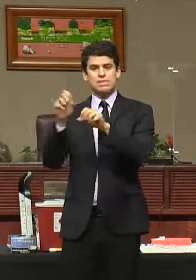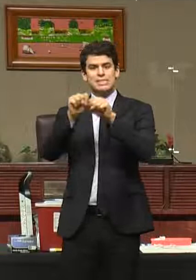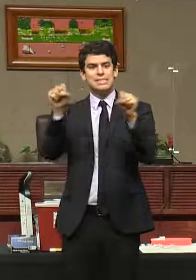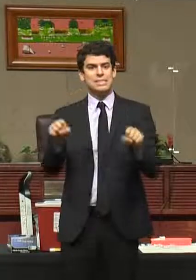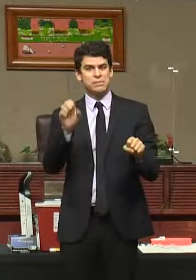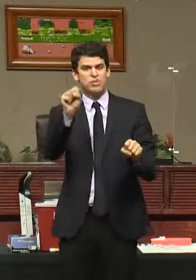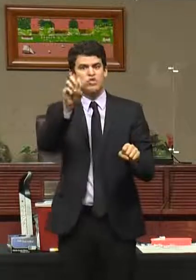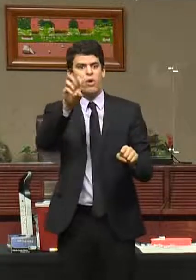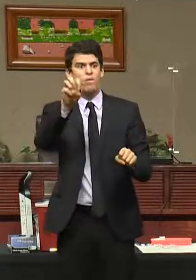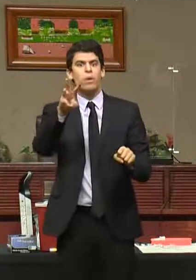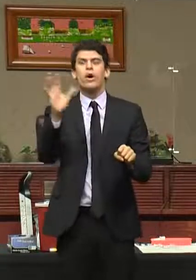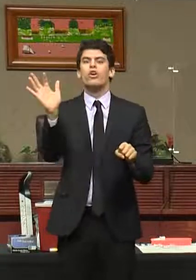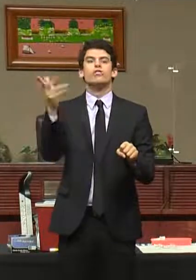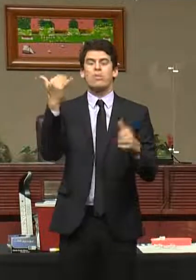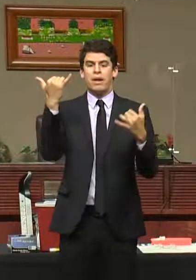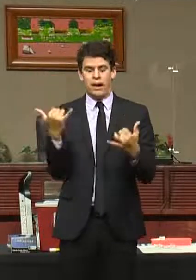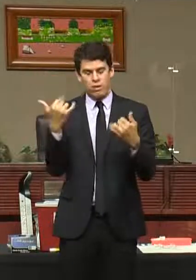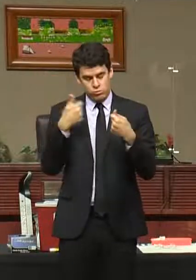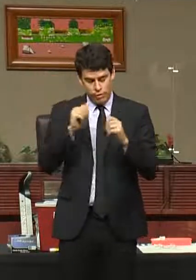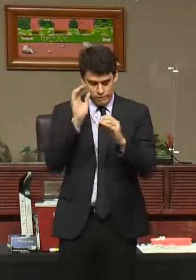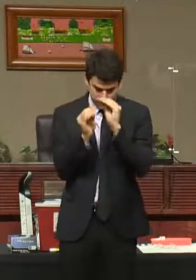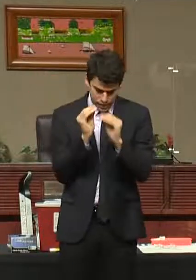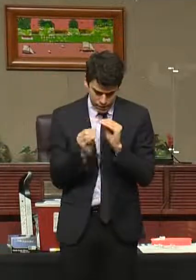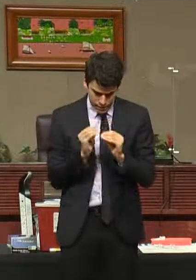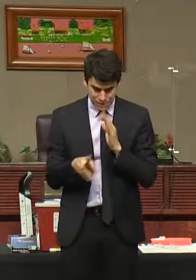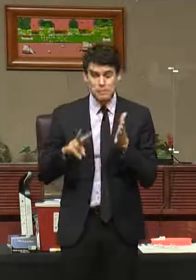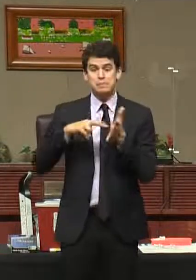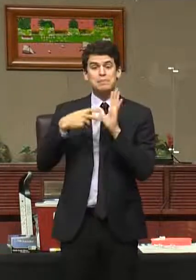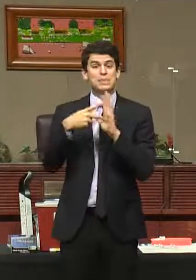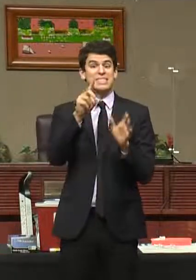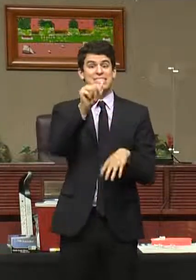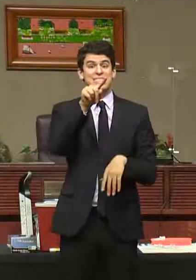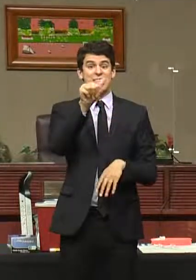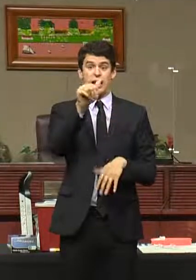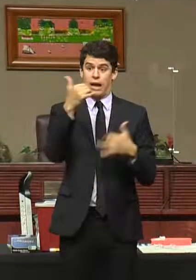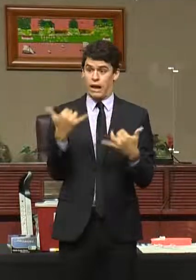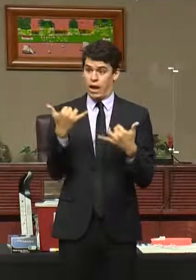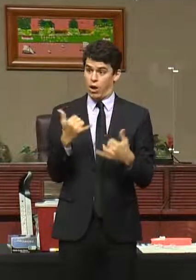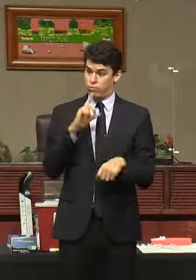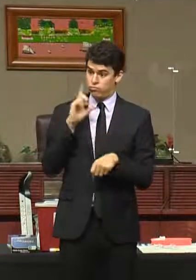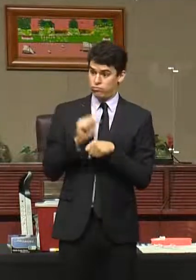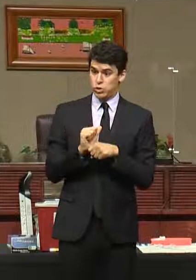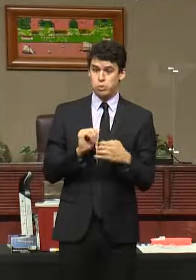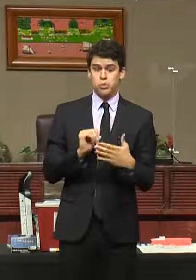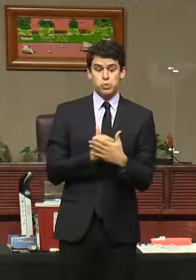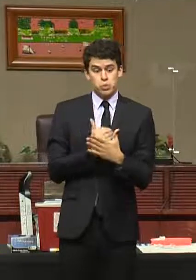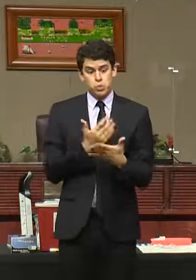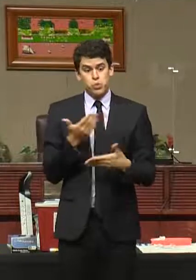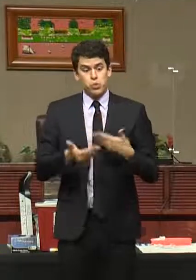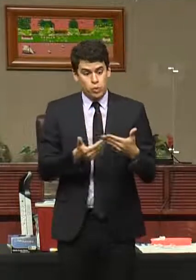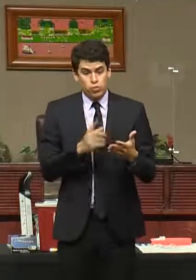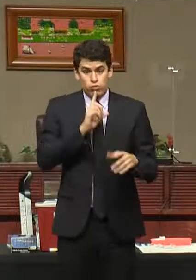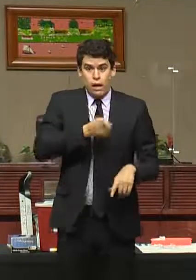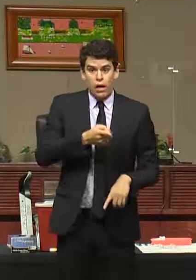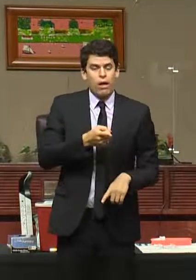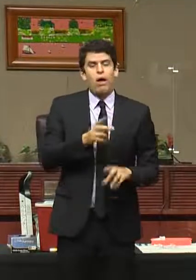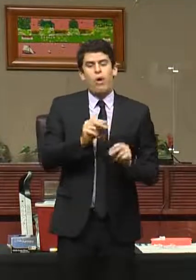to. So we are underreporting probably by about, I would say, 20,000 in those 2 days.